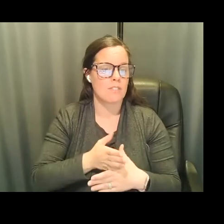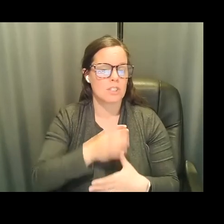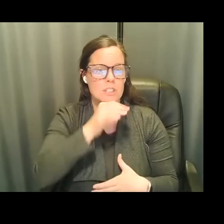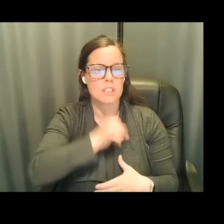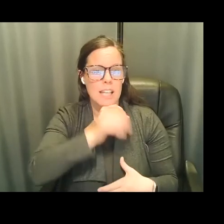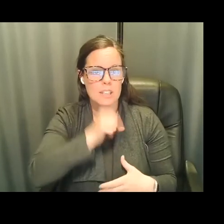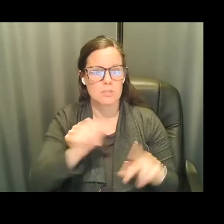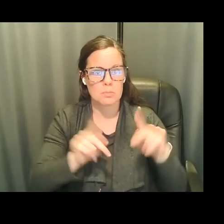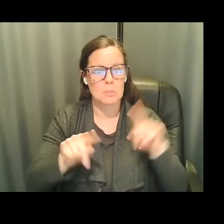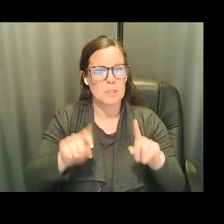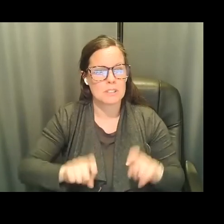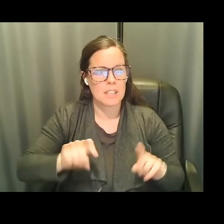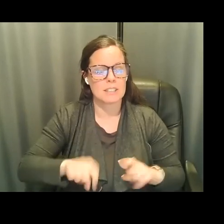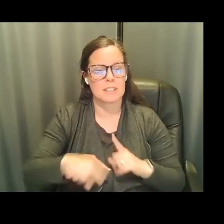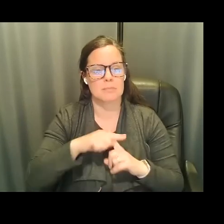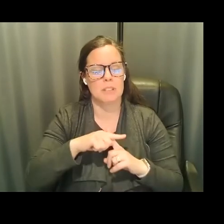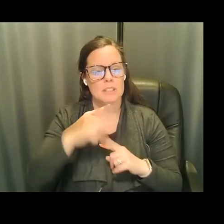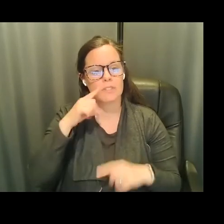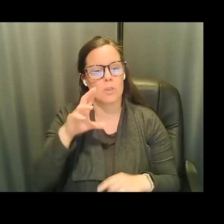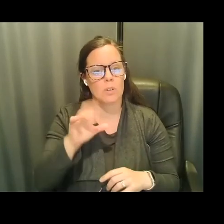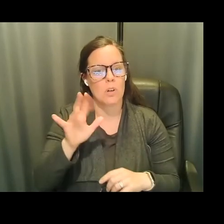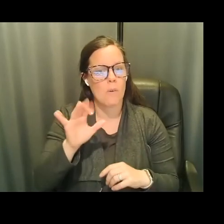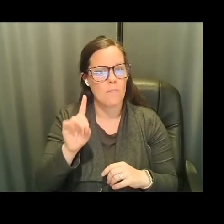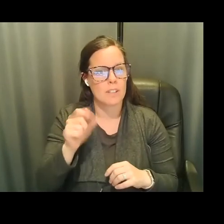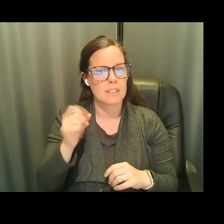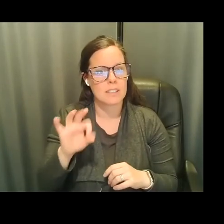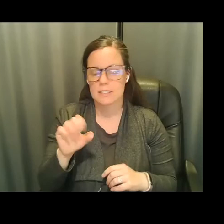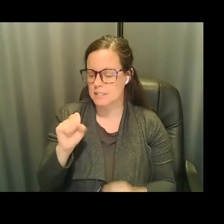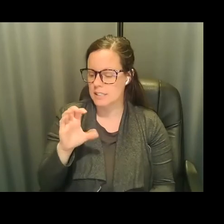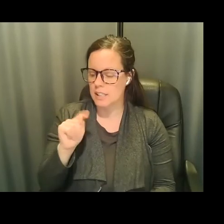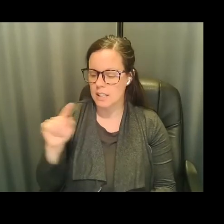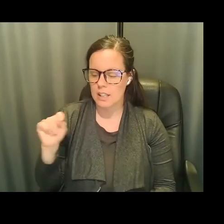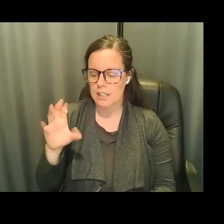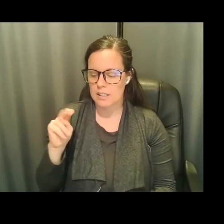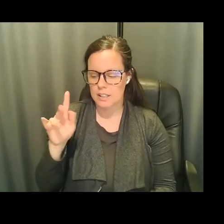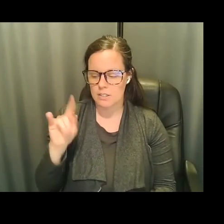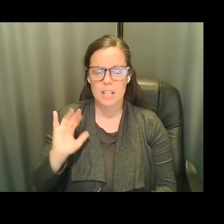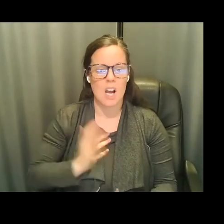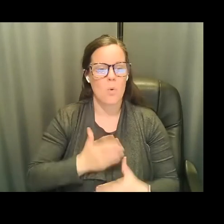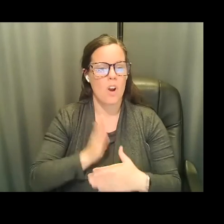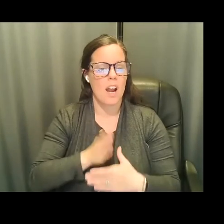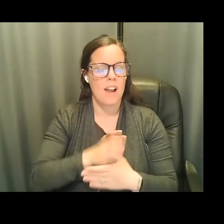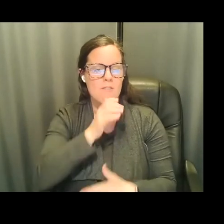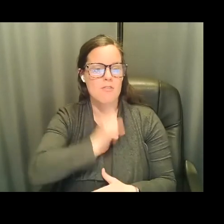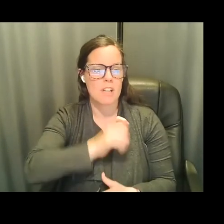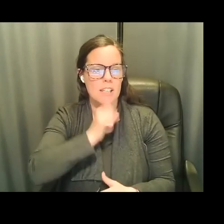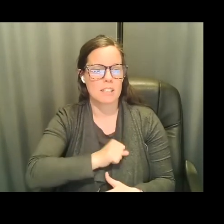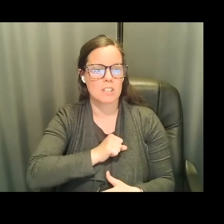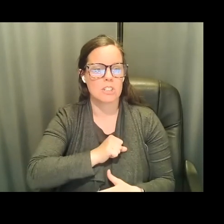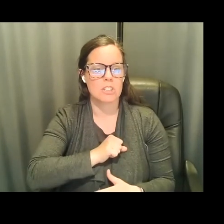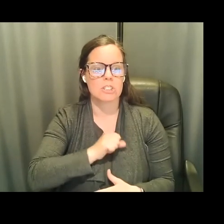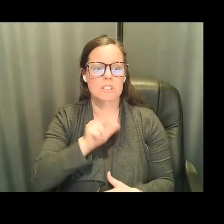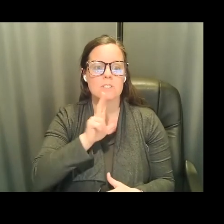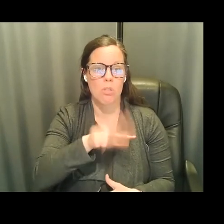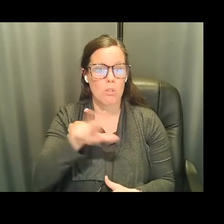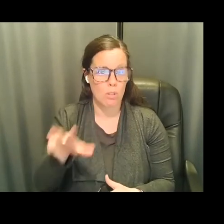are testing positive for COVID-19. In Scott County, our average age has dipped down to 33 years